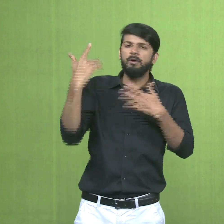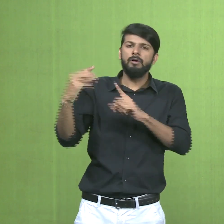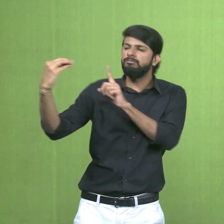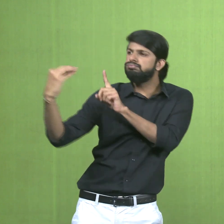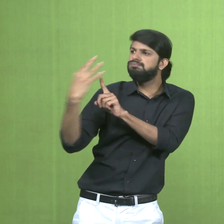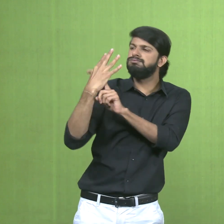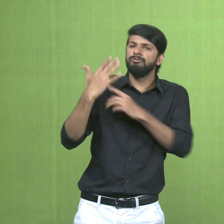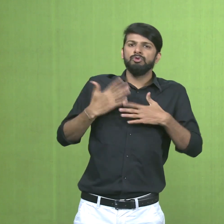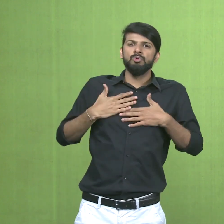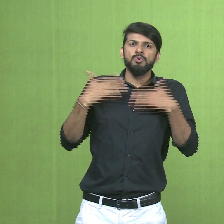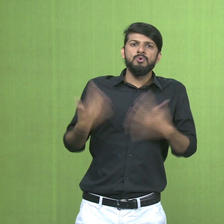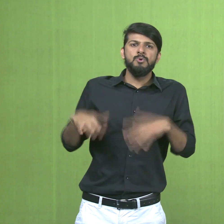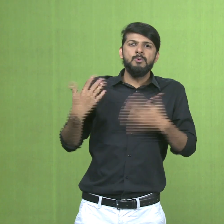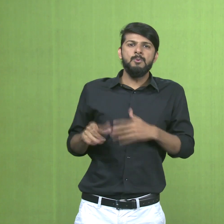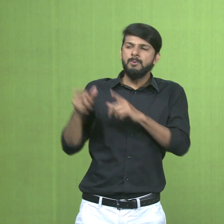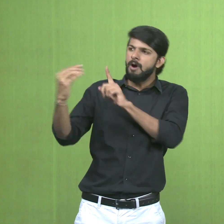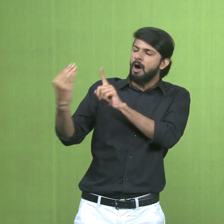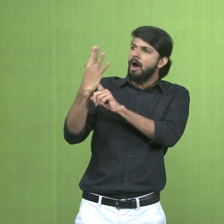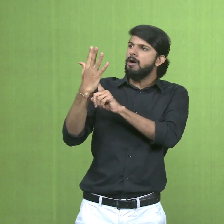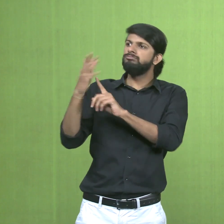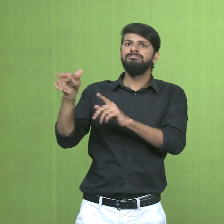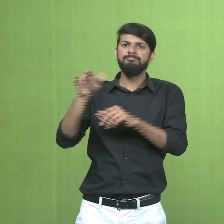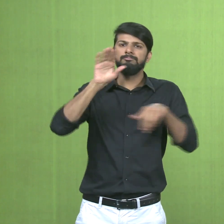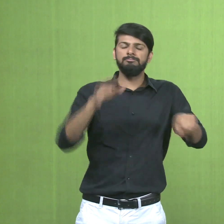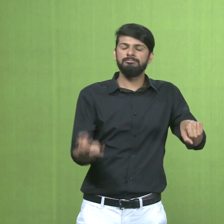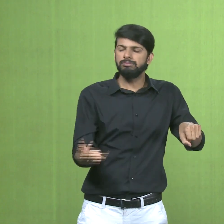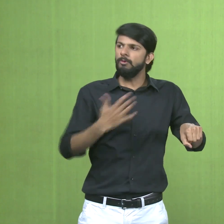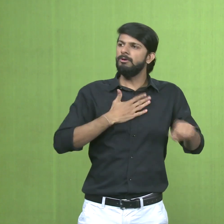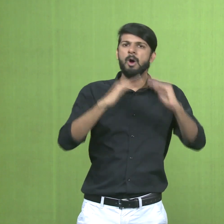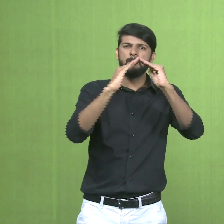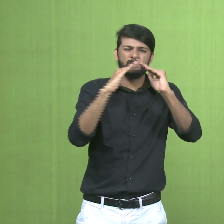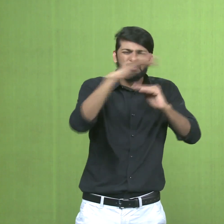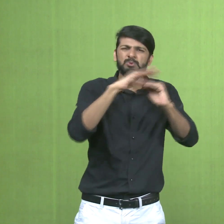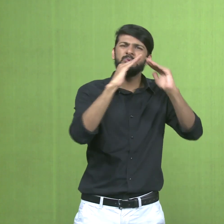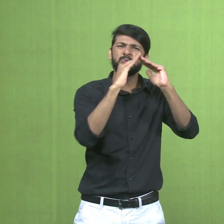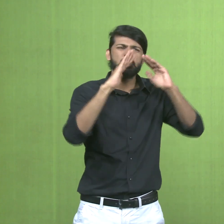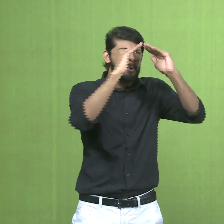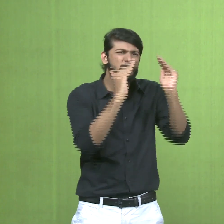The fact that Ram was a Vishnu avatar